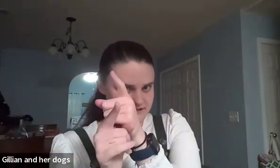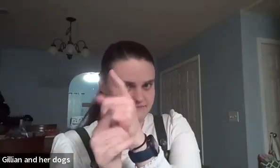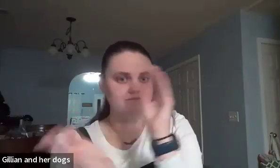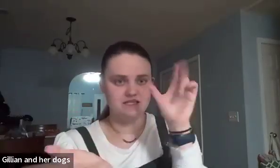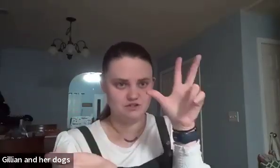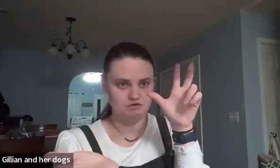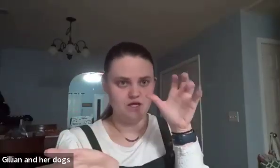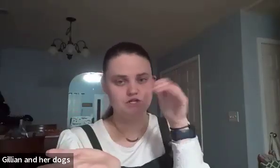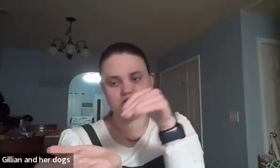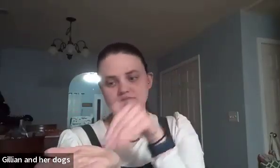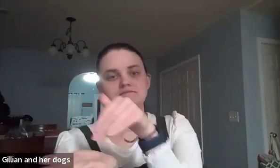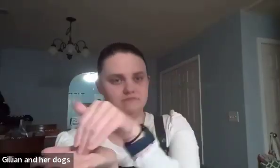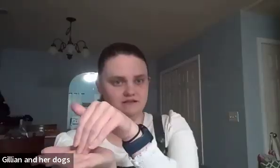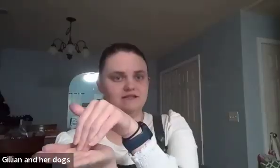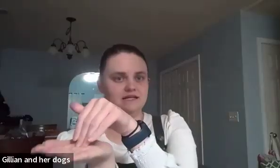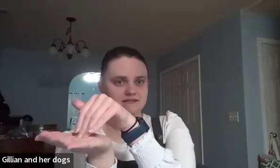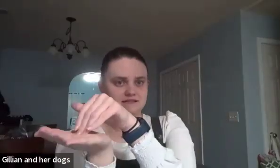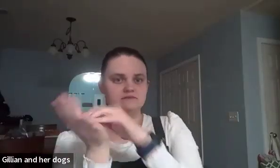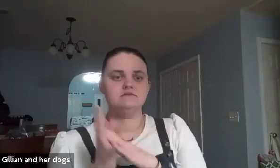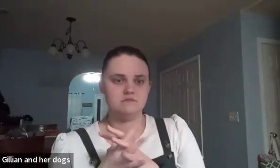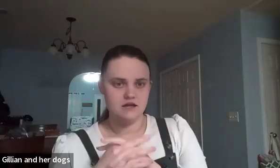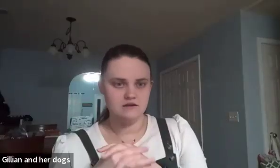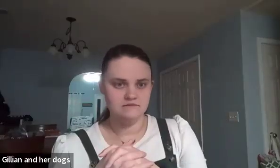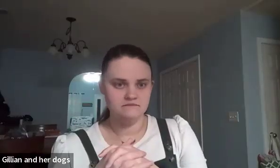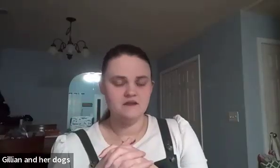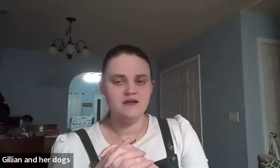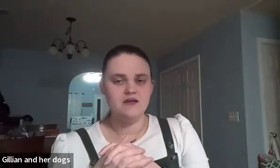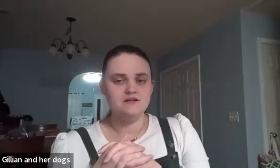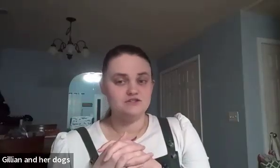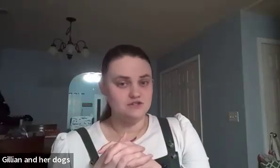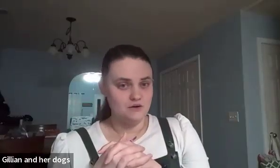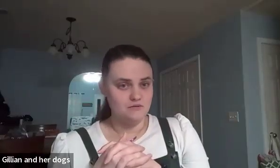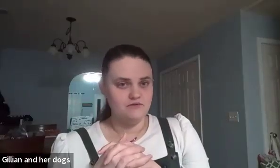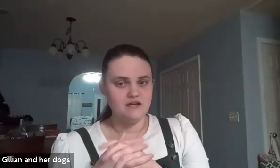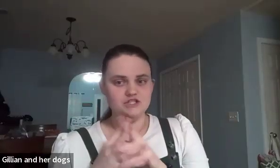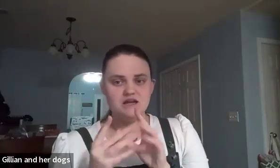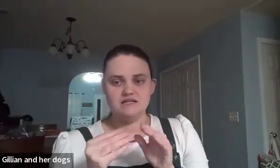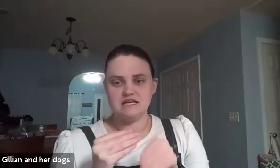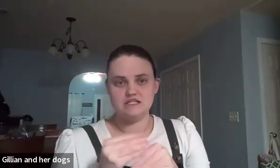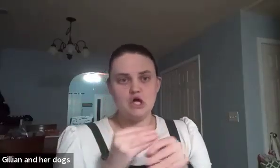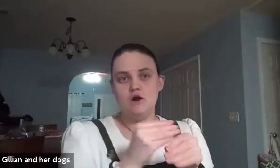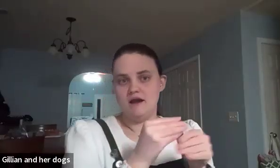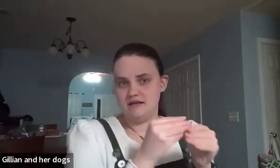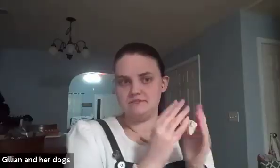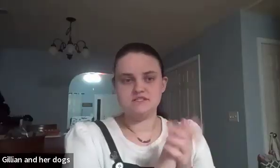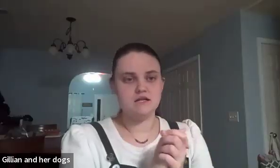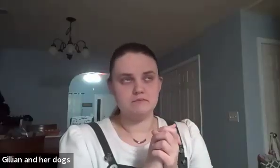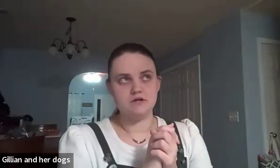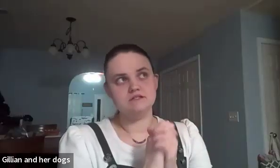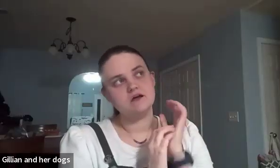Right. Yes. So 300 million. Yes. Okay. So that just kind of is that slow adding up to numbers.